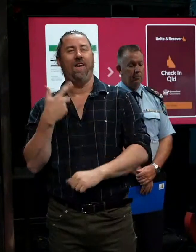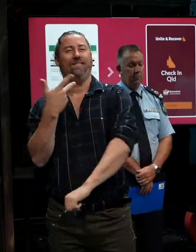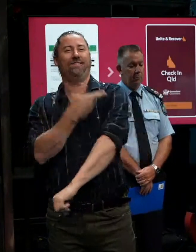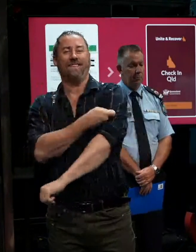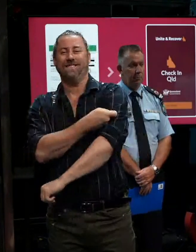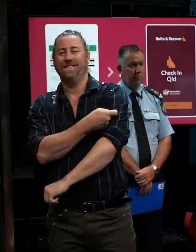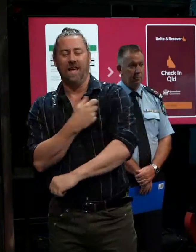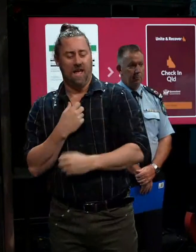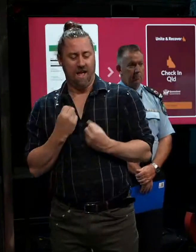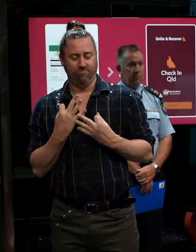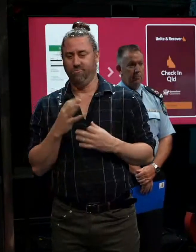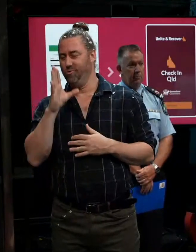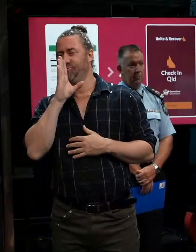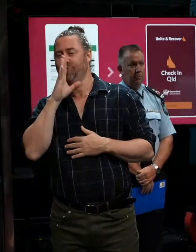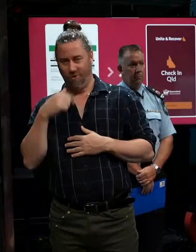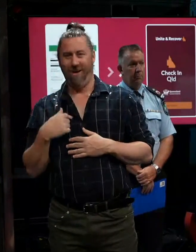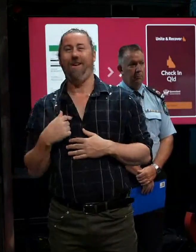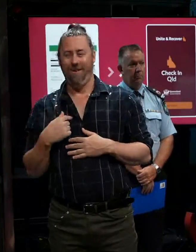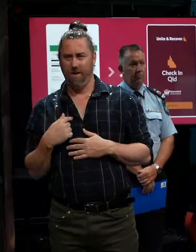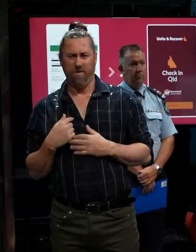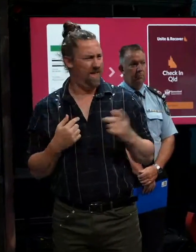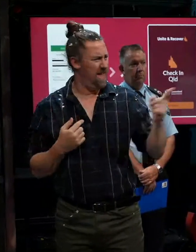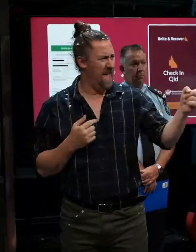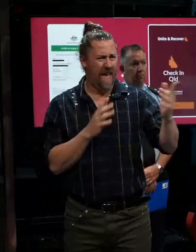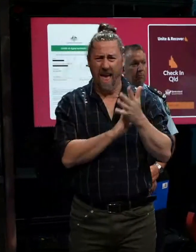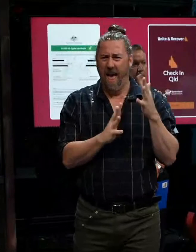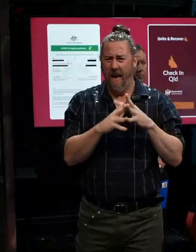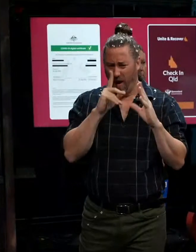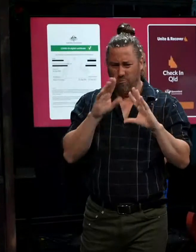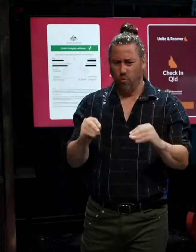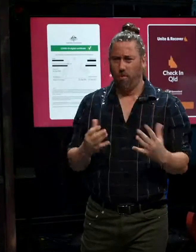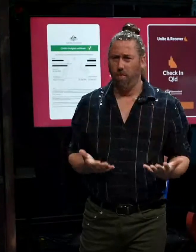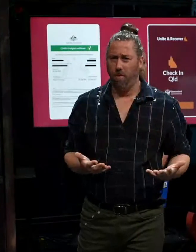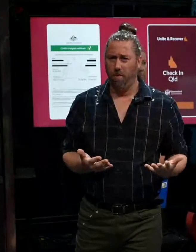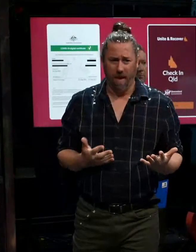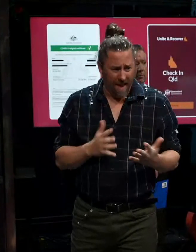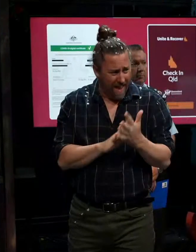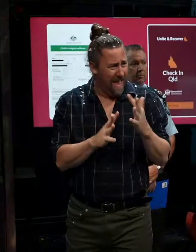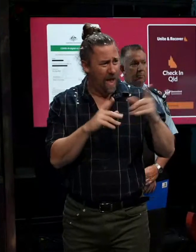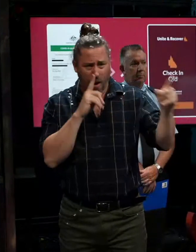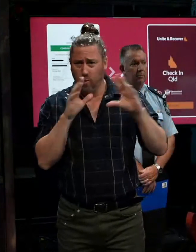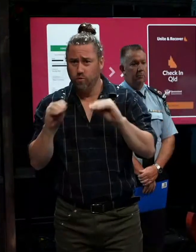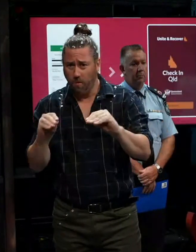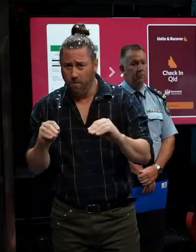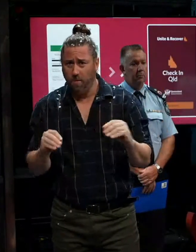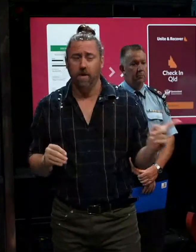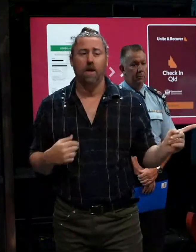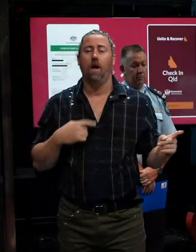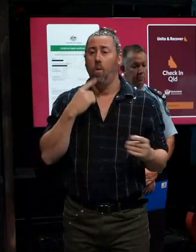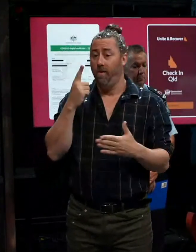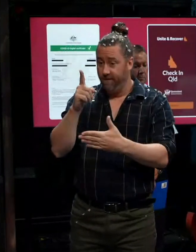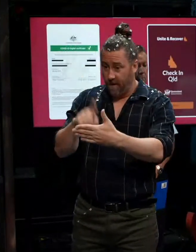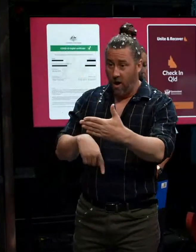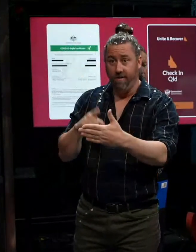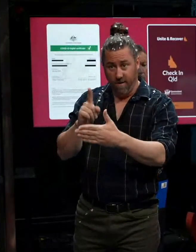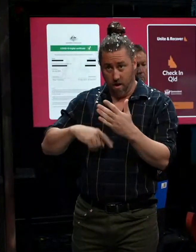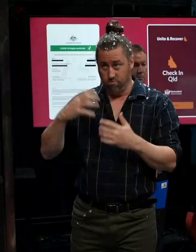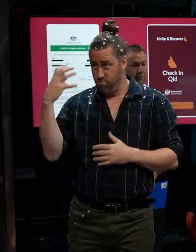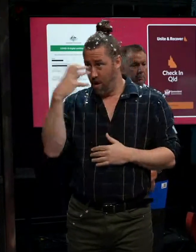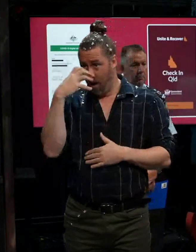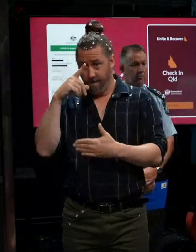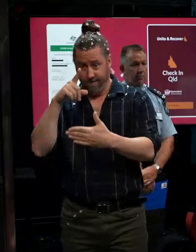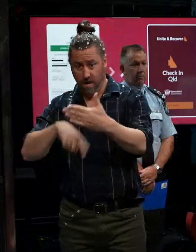will try to drive a car without a licence. And if they are caught, there will be, so there will be a fine, and the fine is very hefty, and